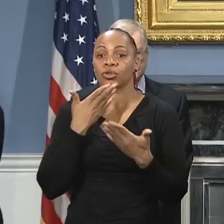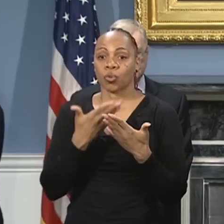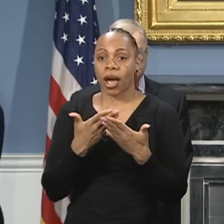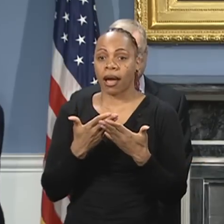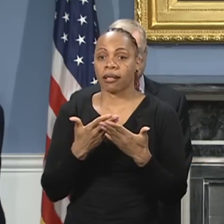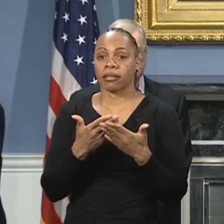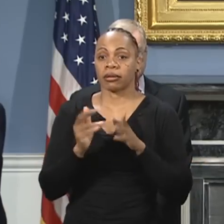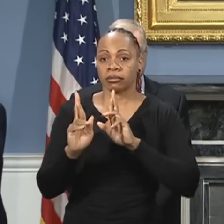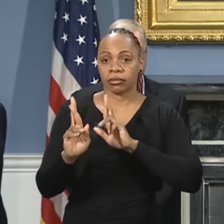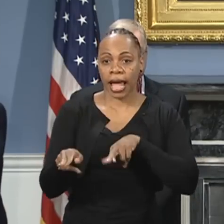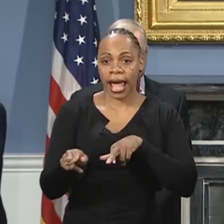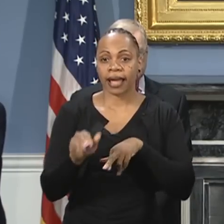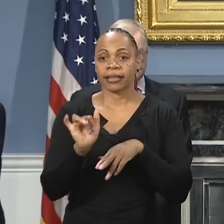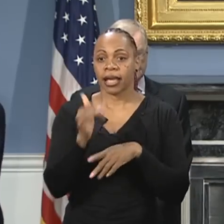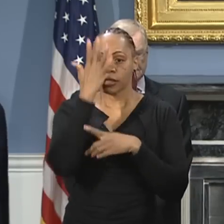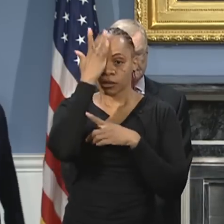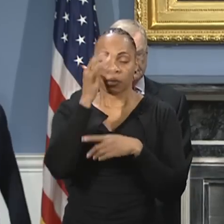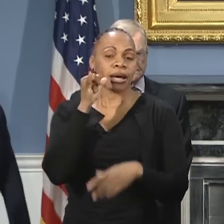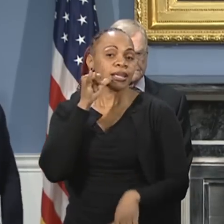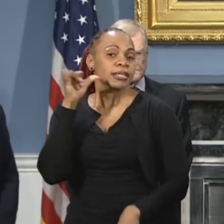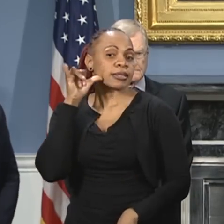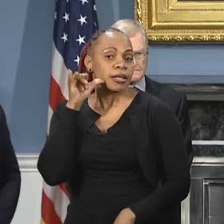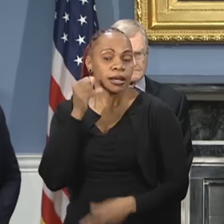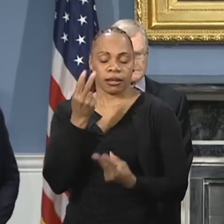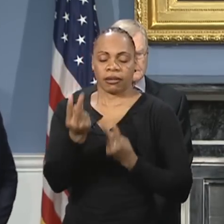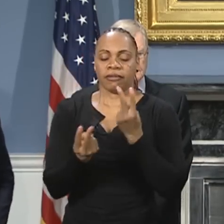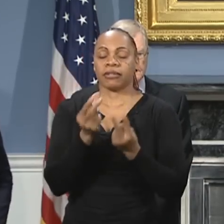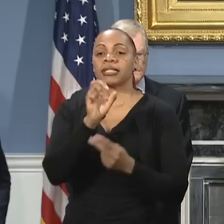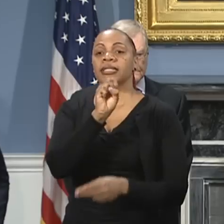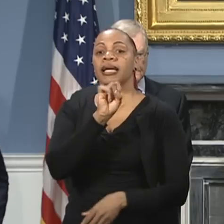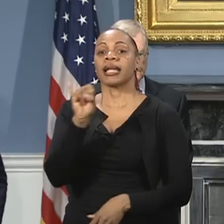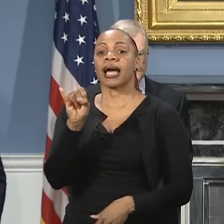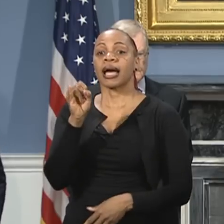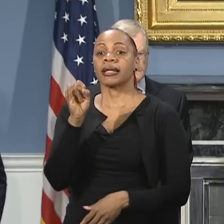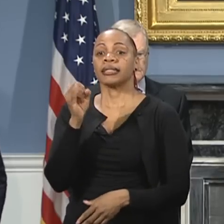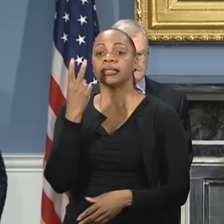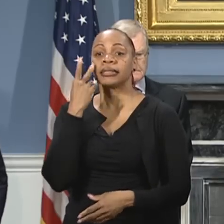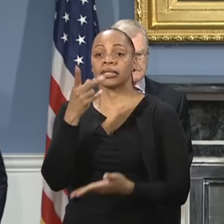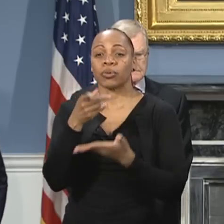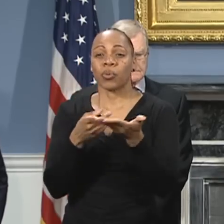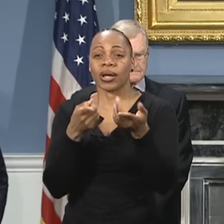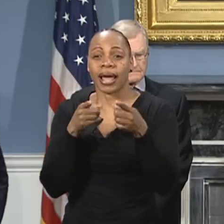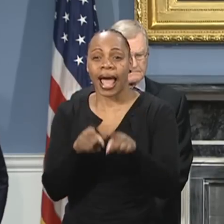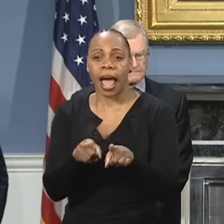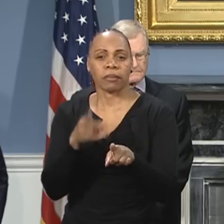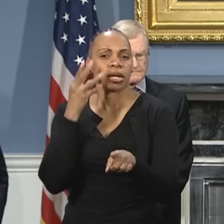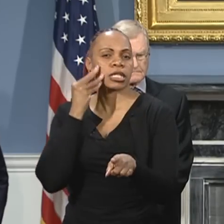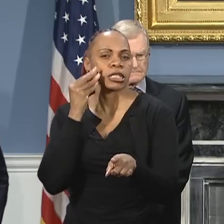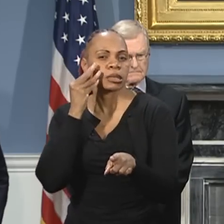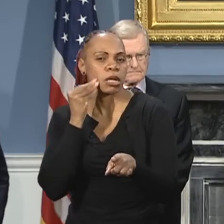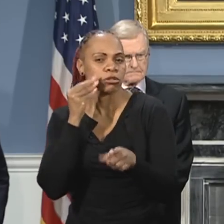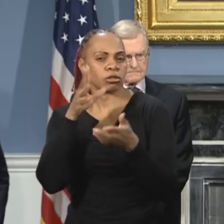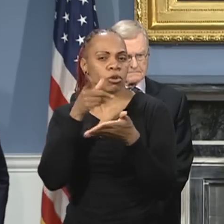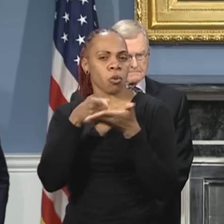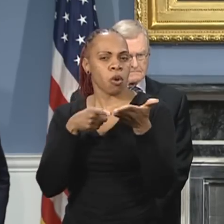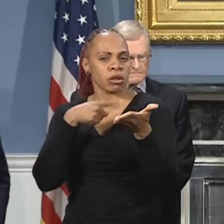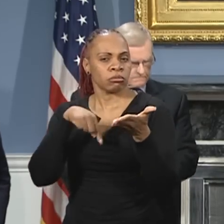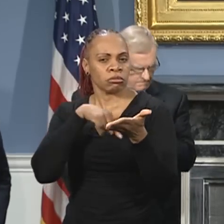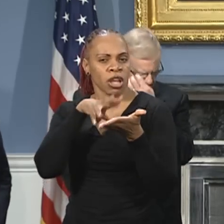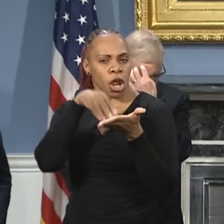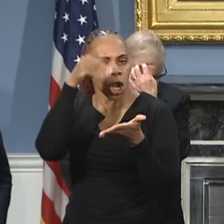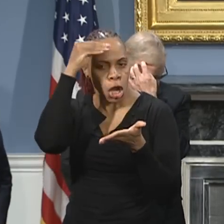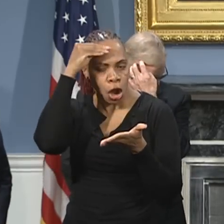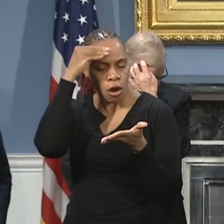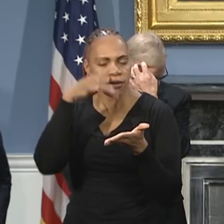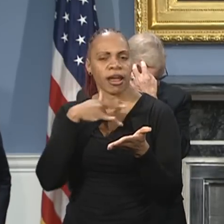went out to Staten Island yesterday, talked through what happened in the previous storm and learned from it. And I thought there was a very, very cooperative attitude from the